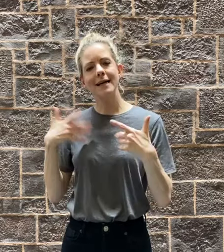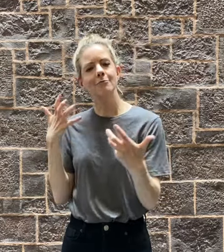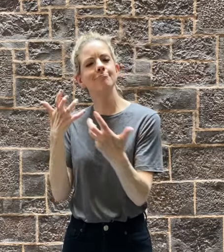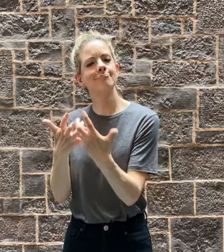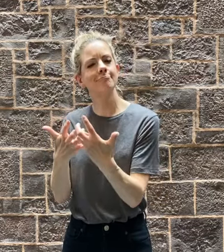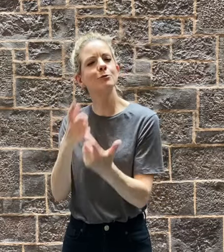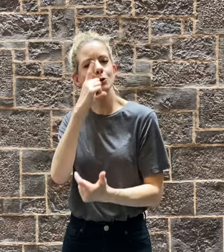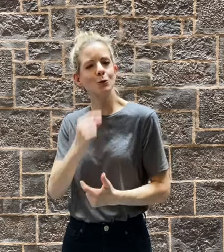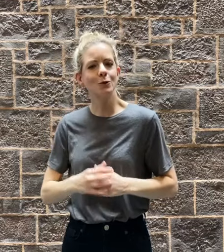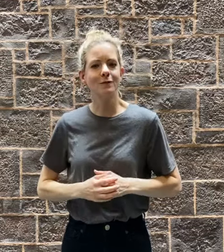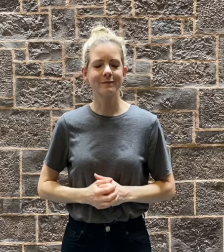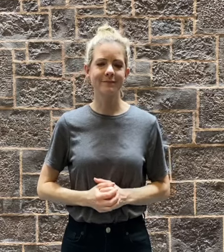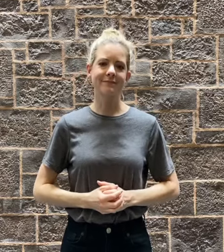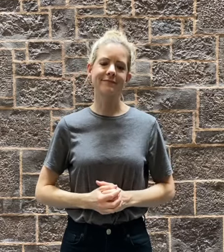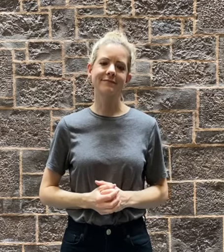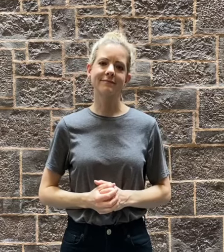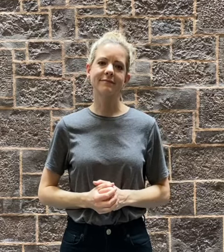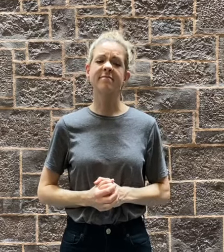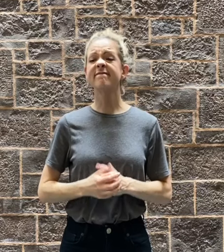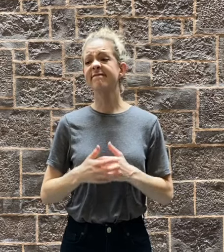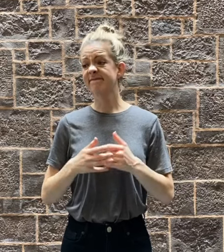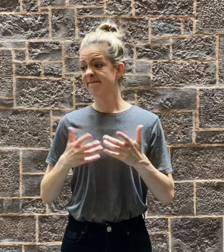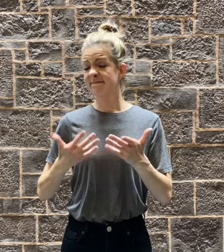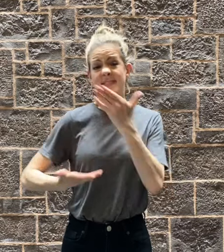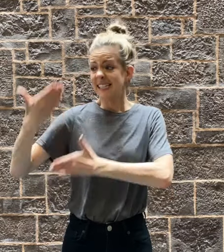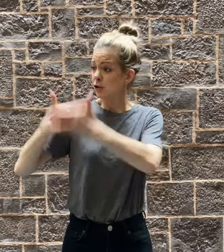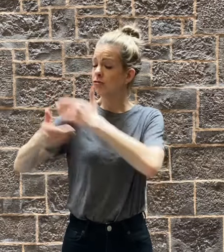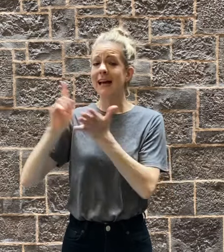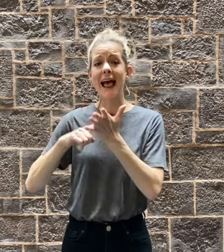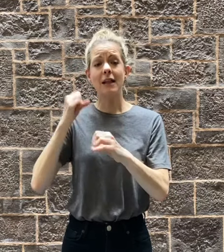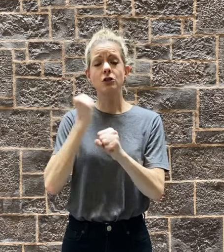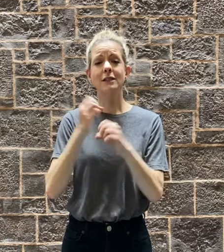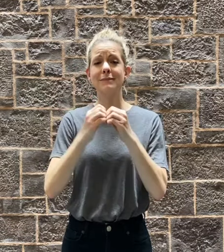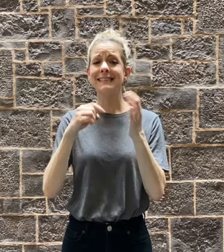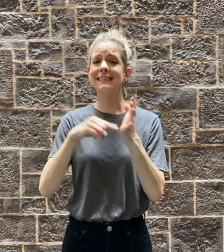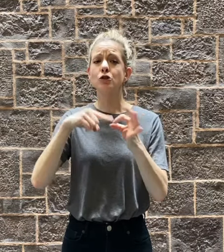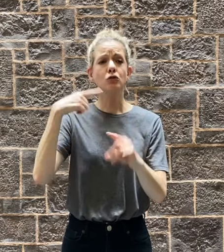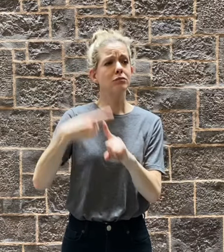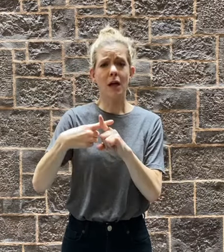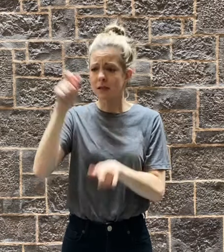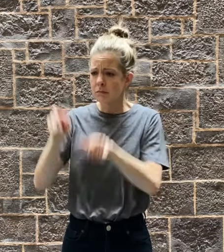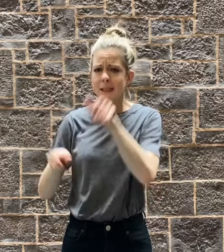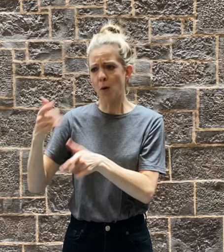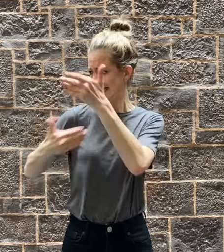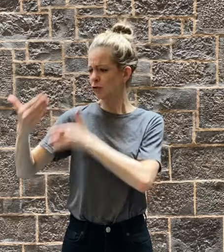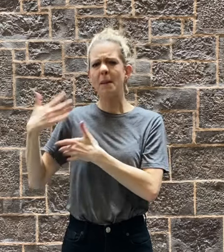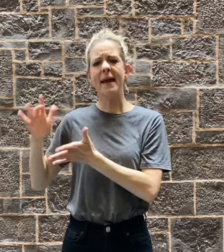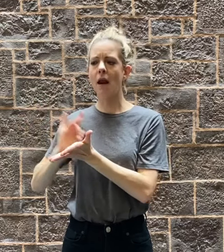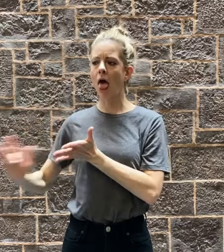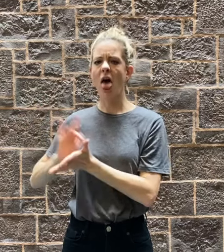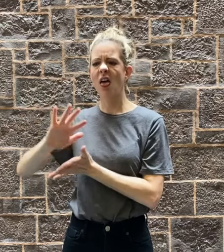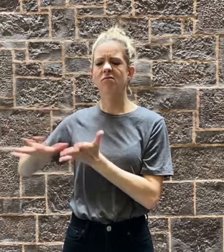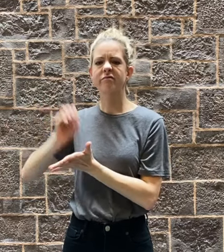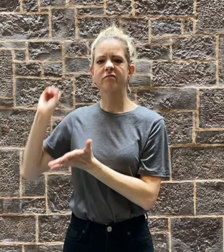work. Historically, LGBTQ+ people have been kind of erased from a lot of the histories that we would present.